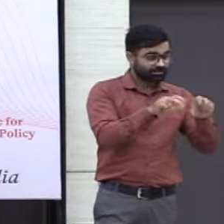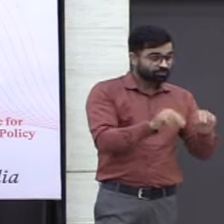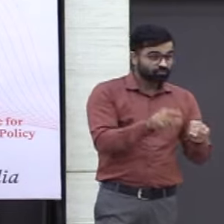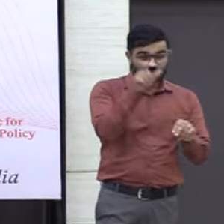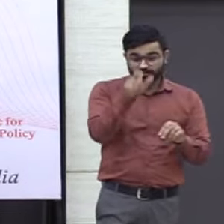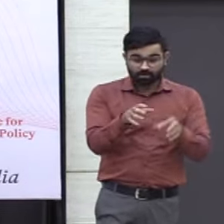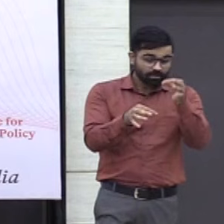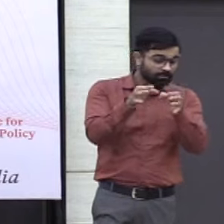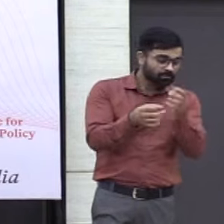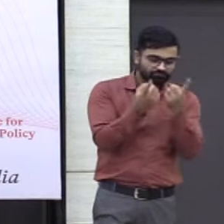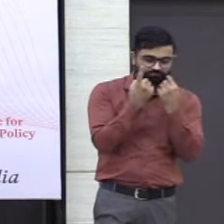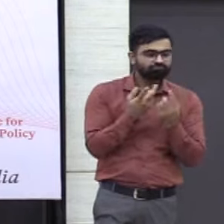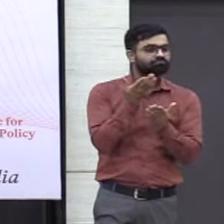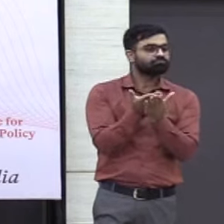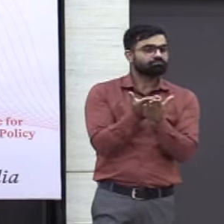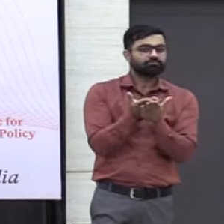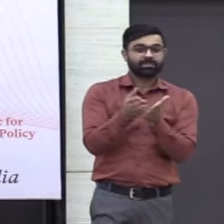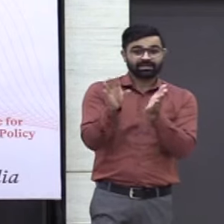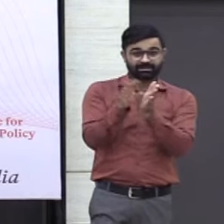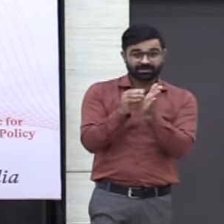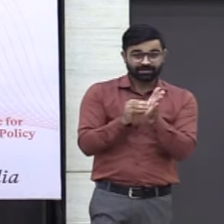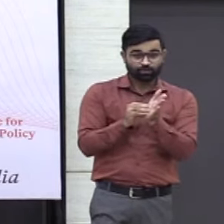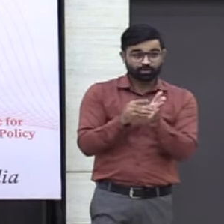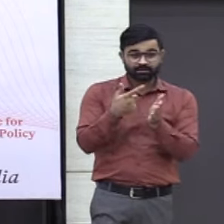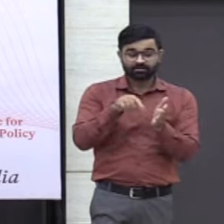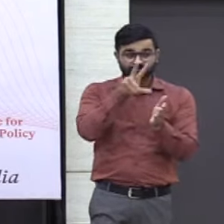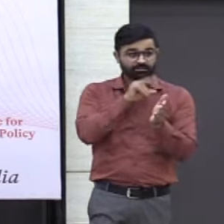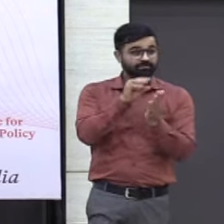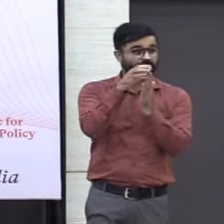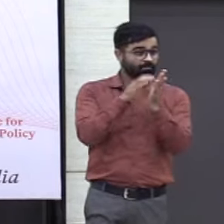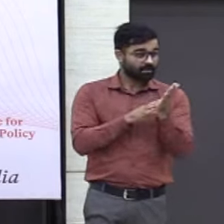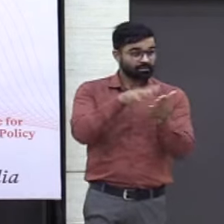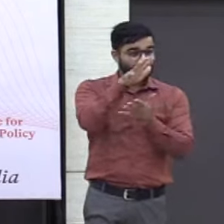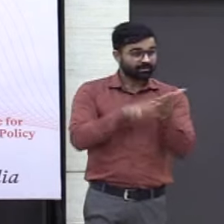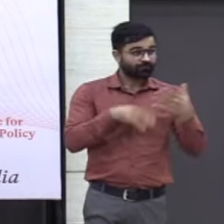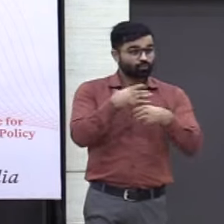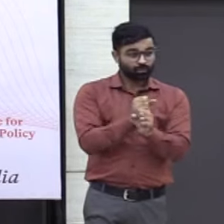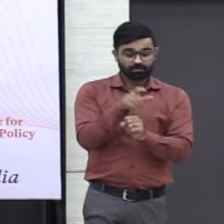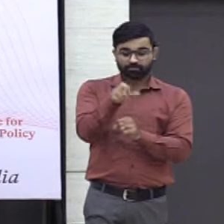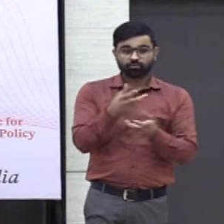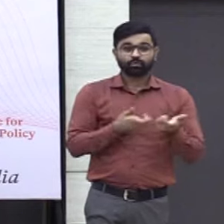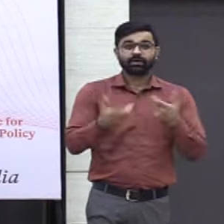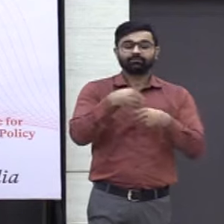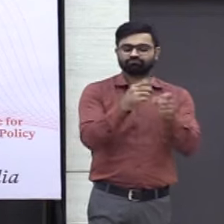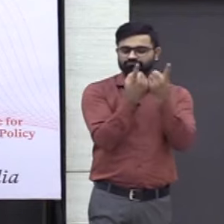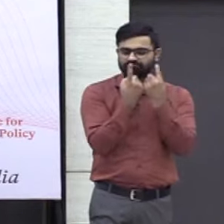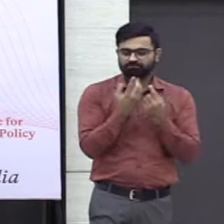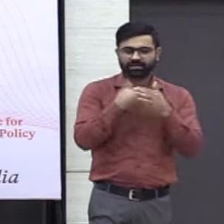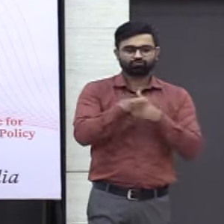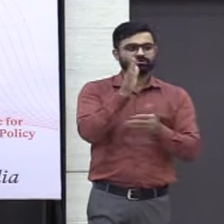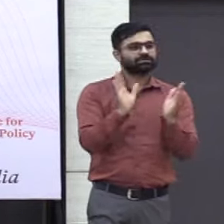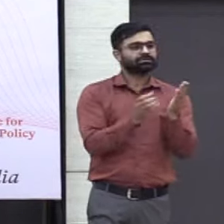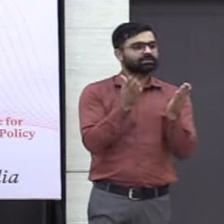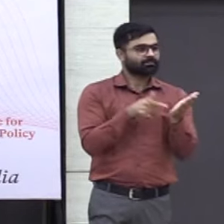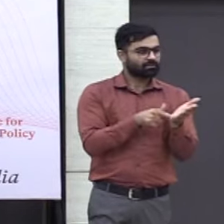he has jurisdiction in the case, record the confession or statement made to him in the course of an investigation under this